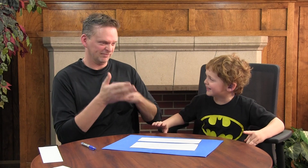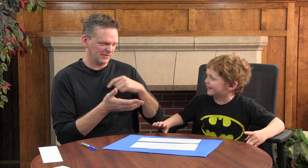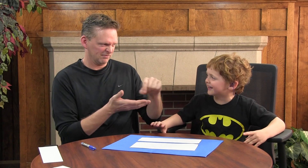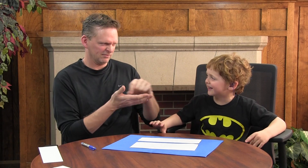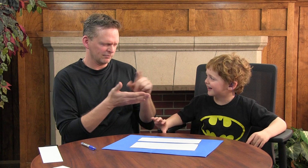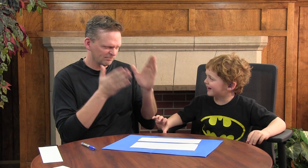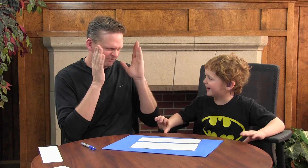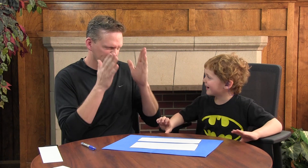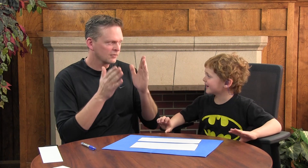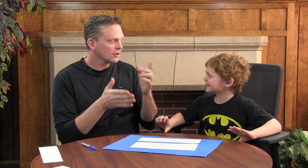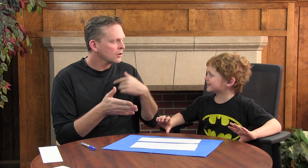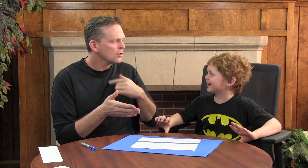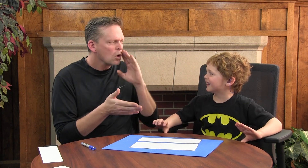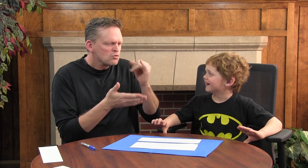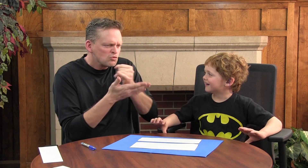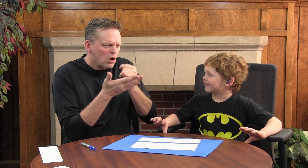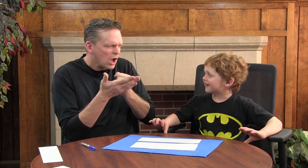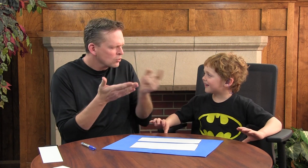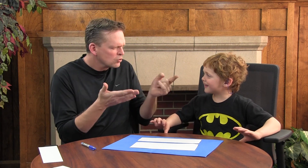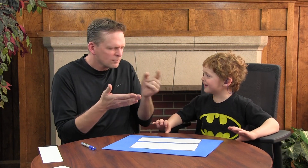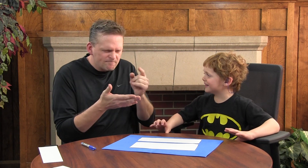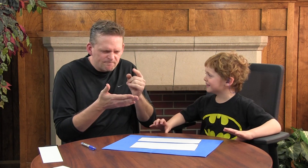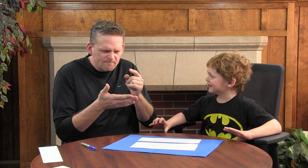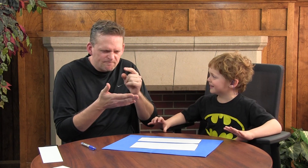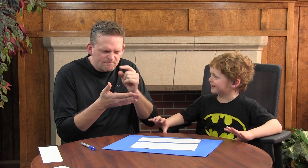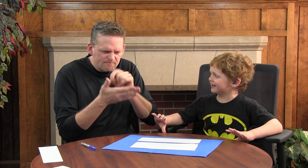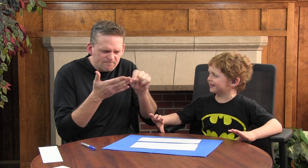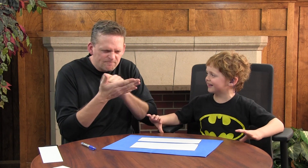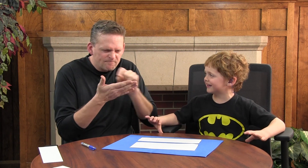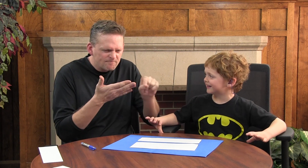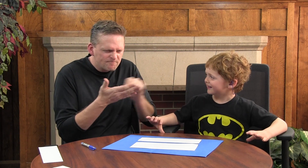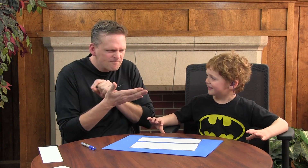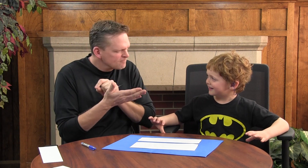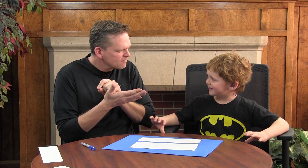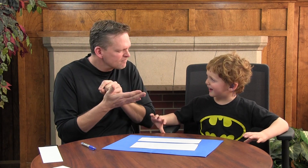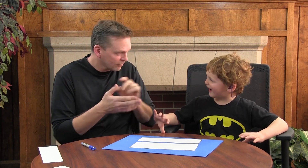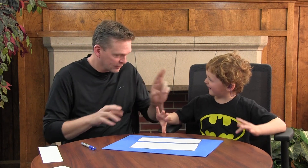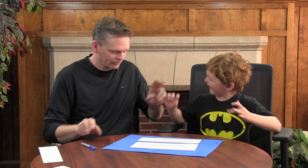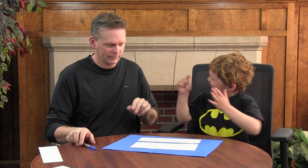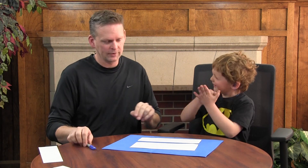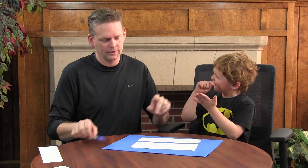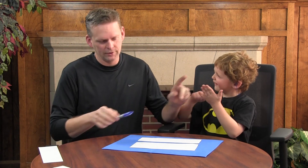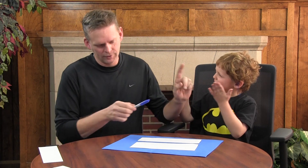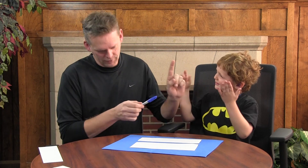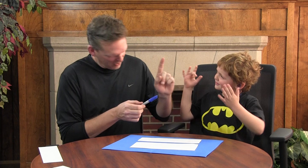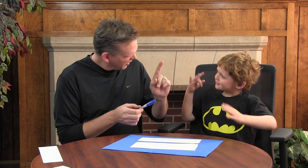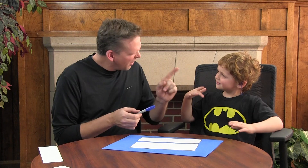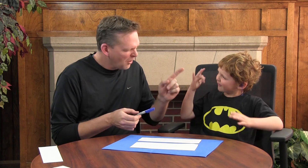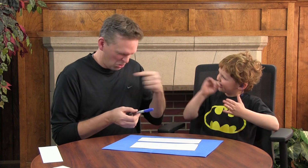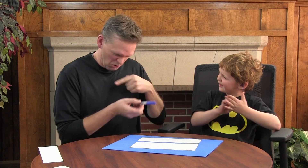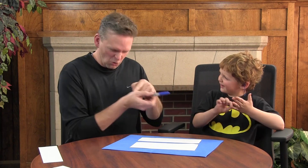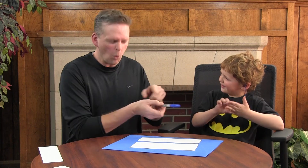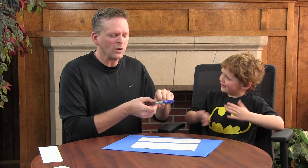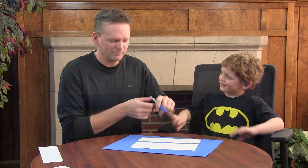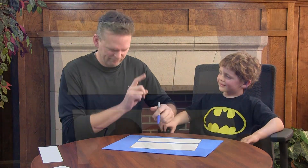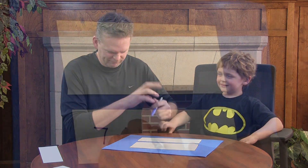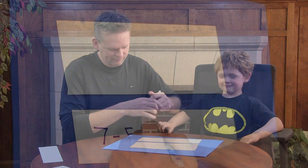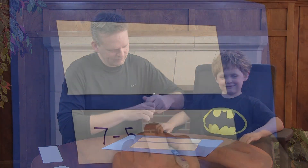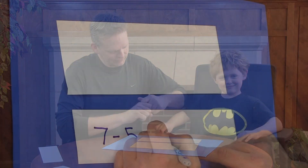going to write another subtraction problem. I'm going to draw and you'll cross them off. Cross out? Why? You'll see. I'll show